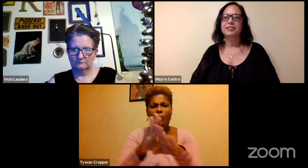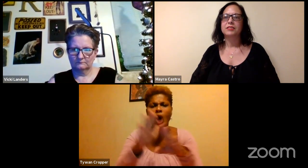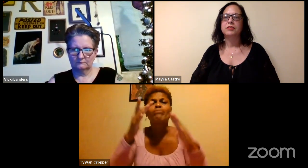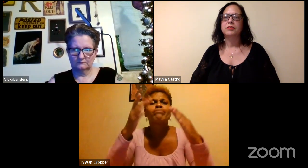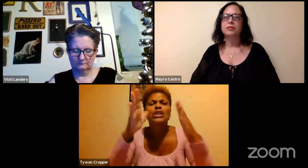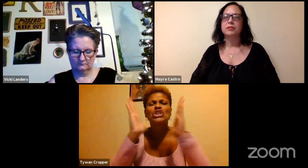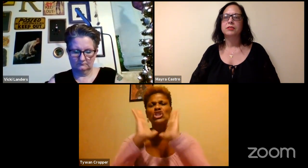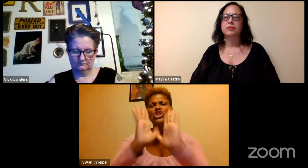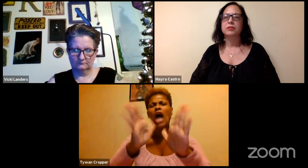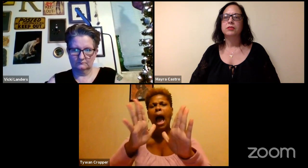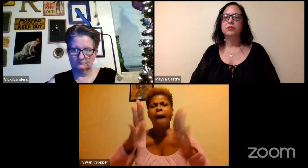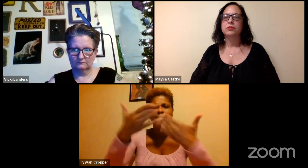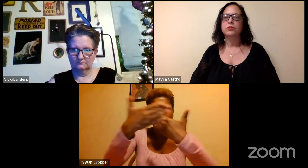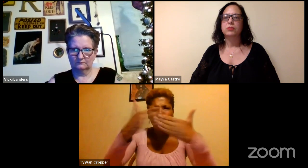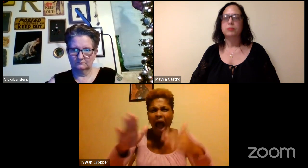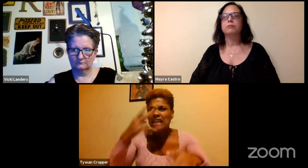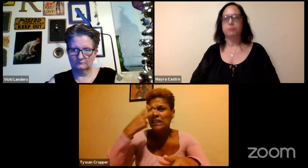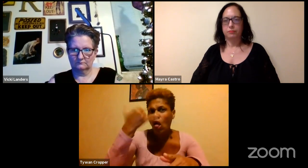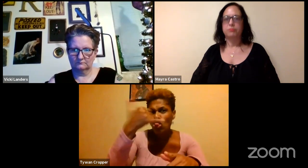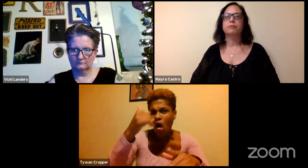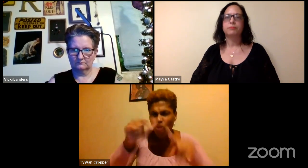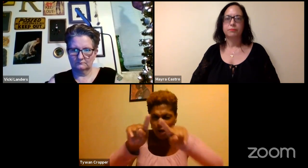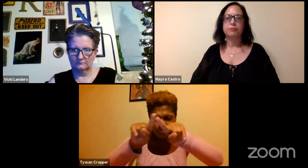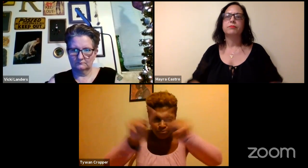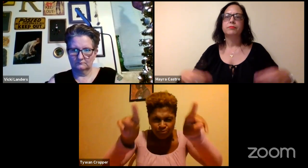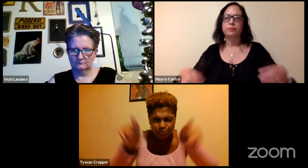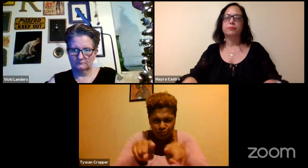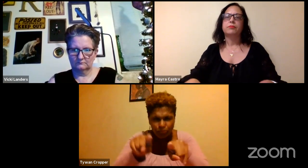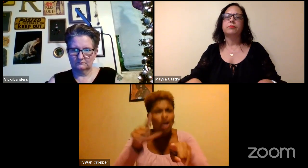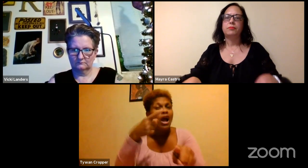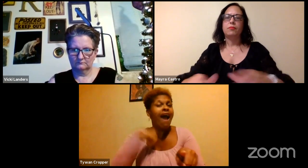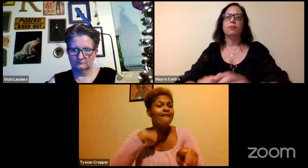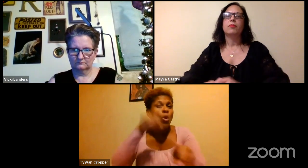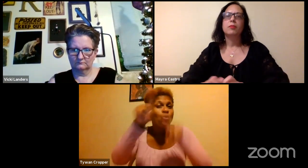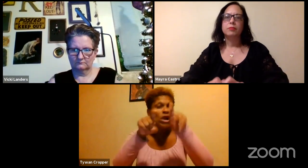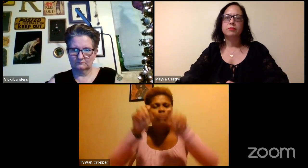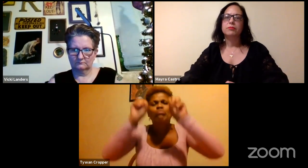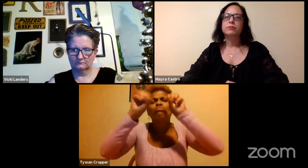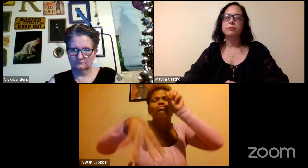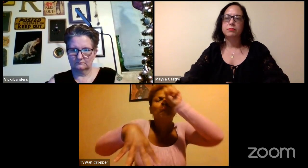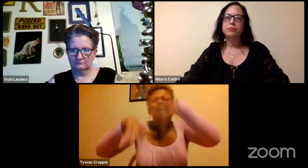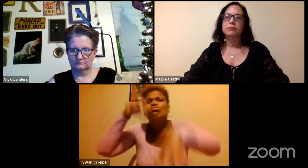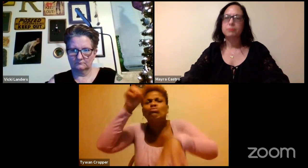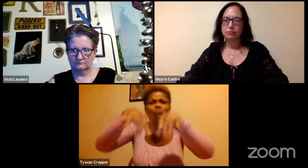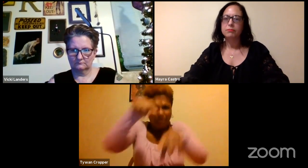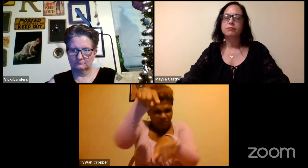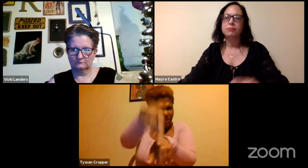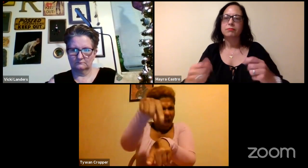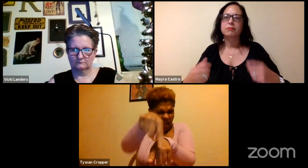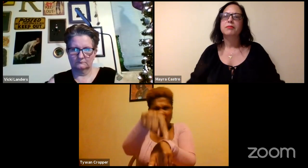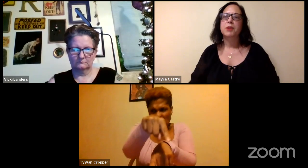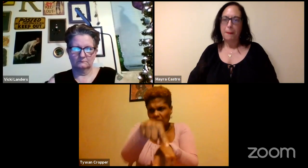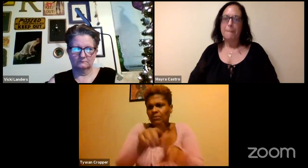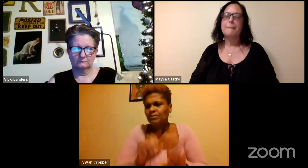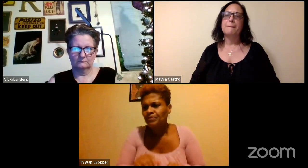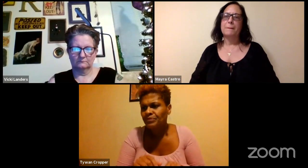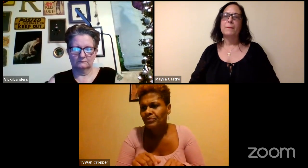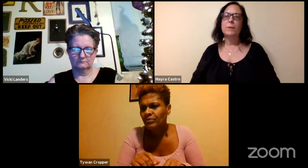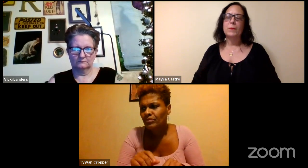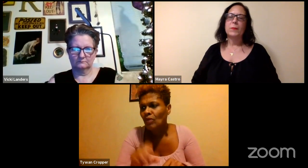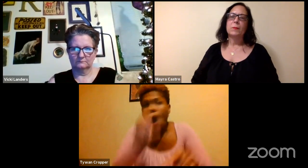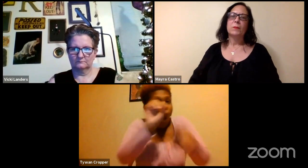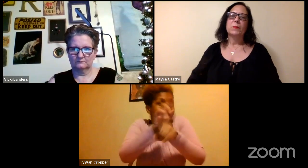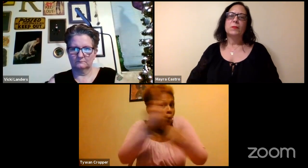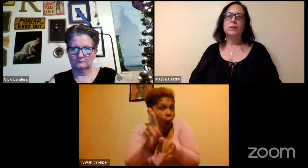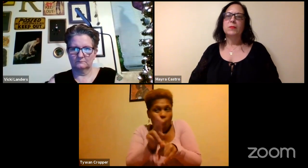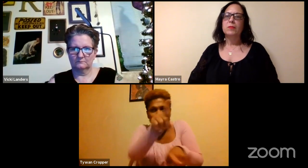Now, you are able to type your questions in the chat box, or if you have questions,